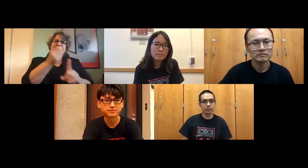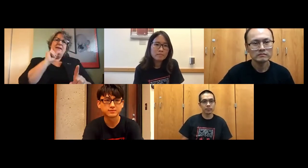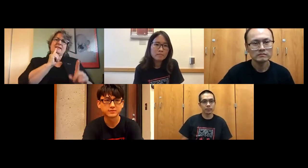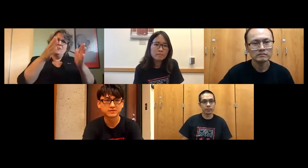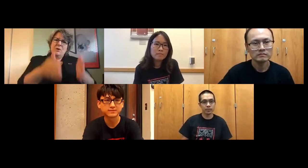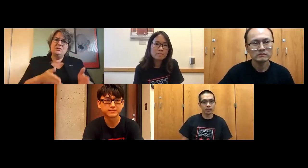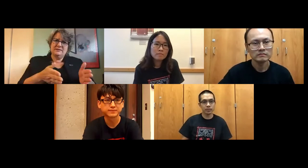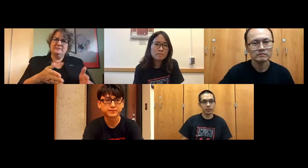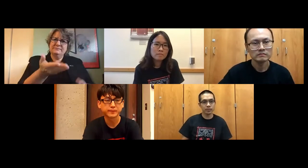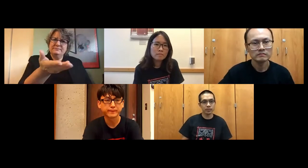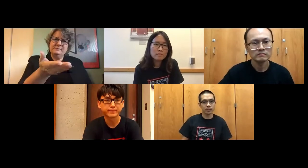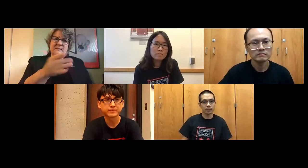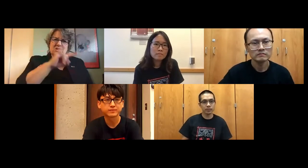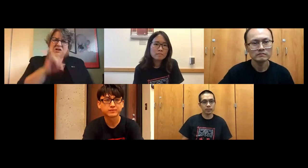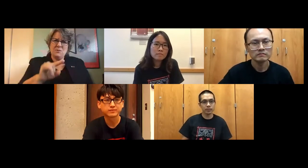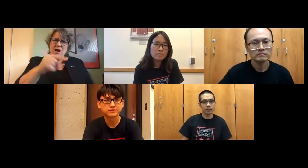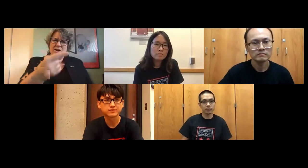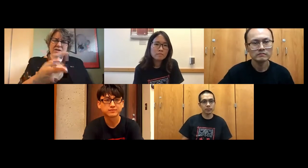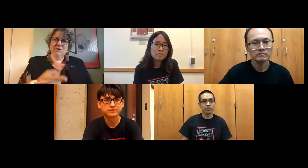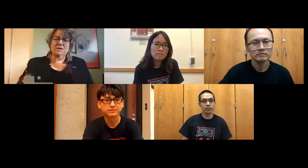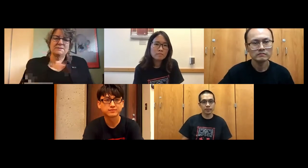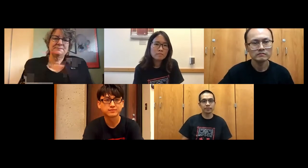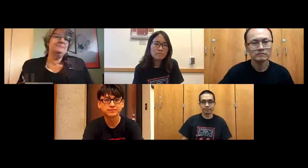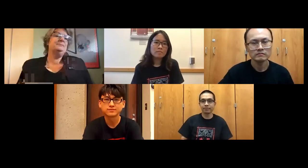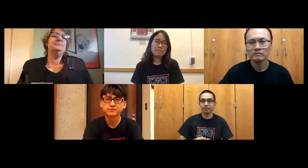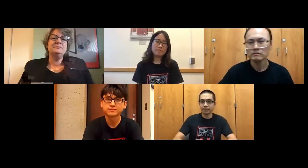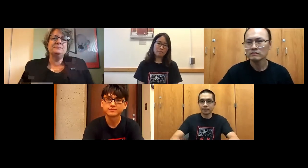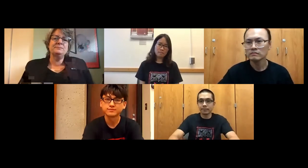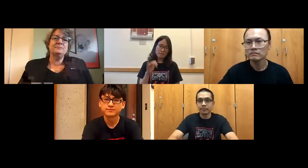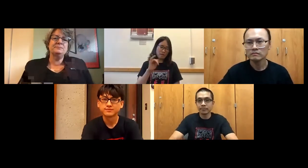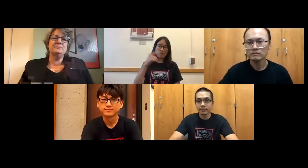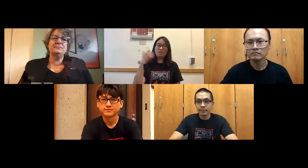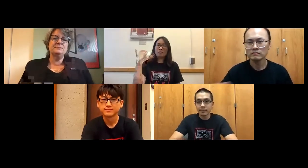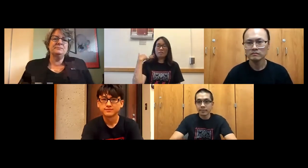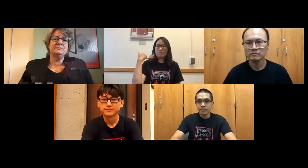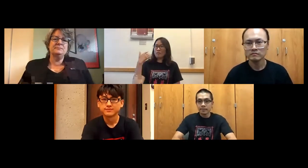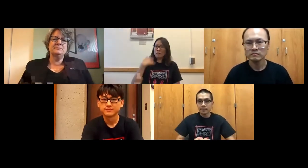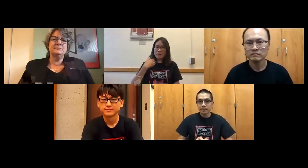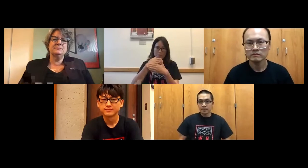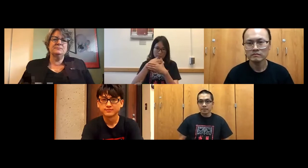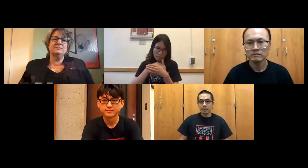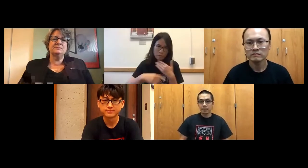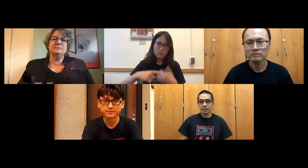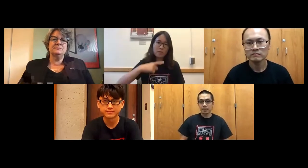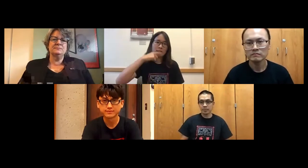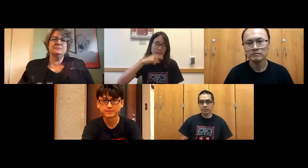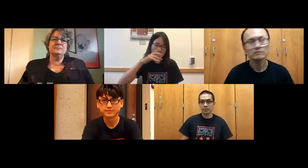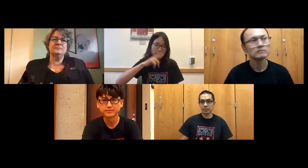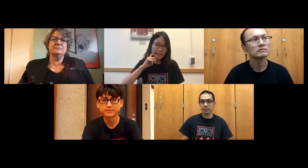Could you talk a little bit about when you first realized you had a deaf identity in China? Xiaorang, 1 minute. Hold on.